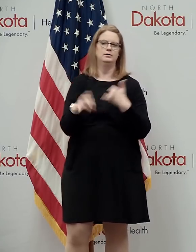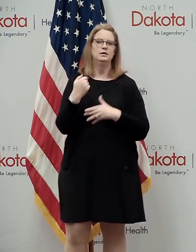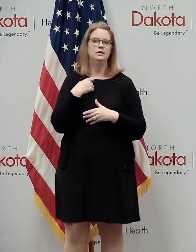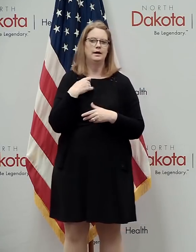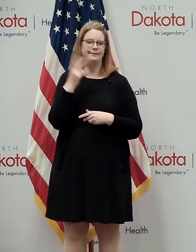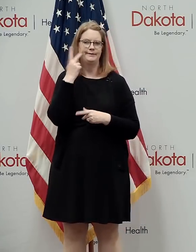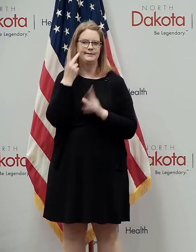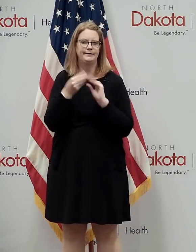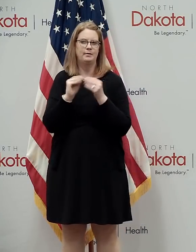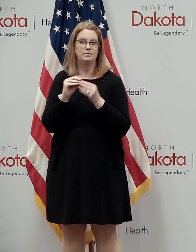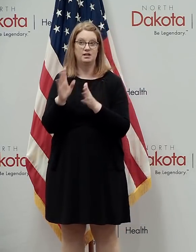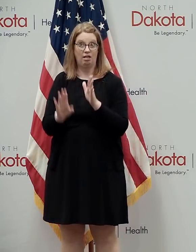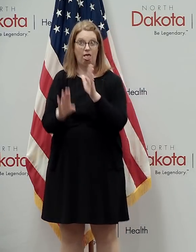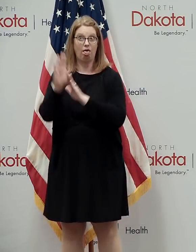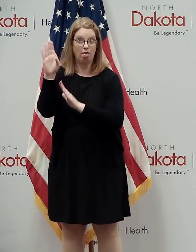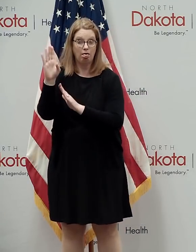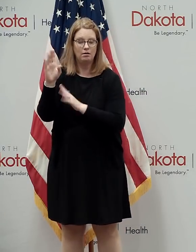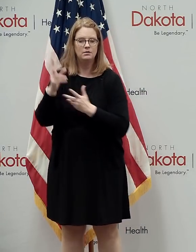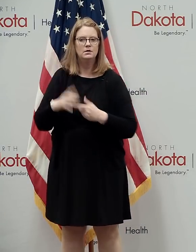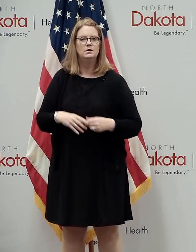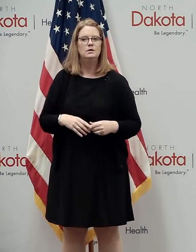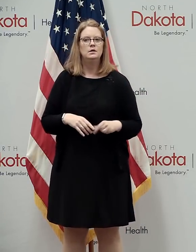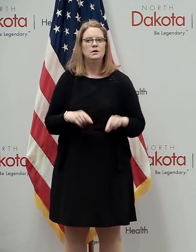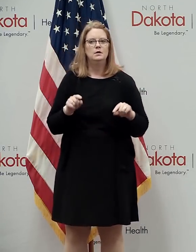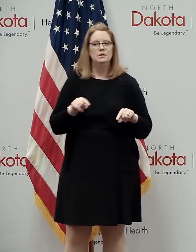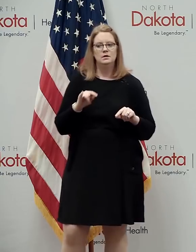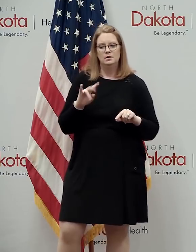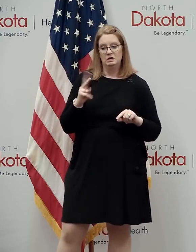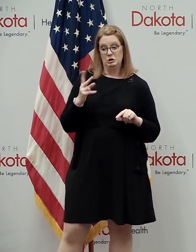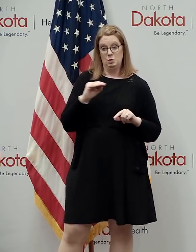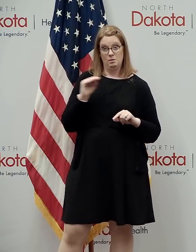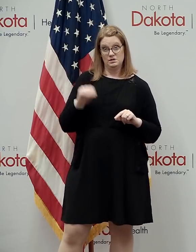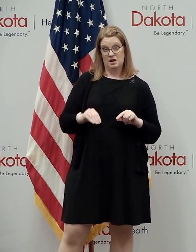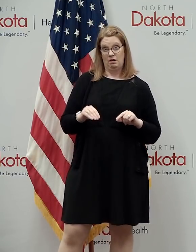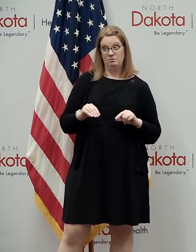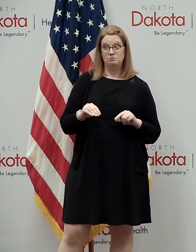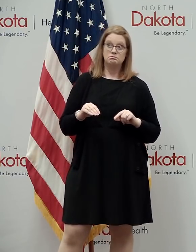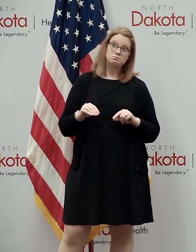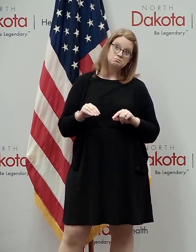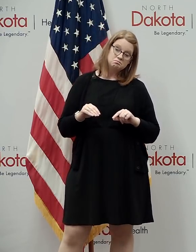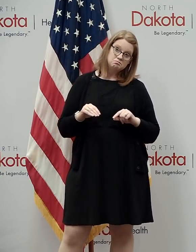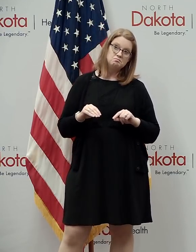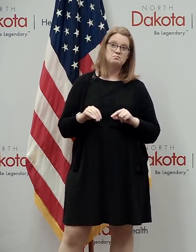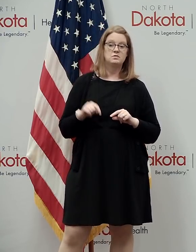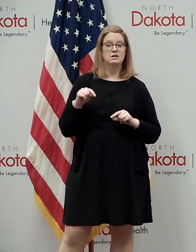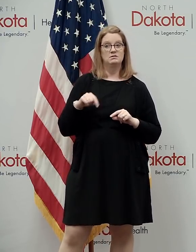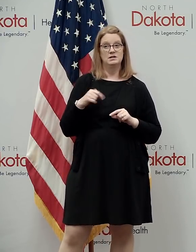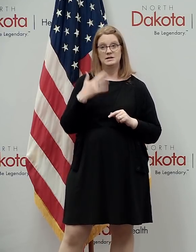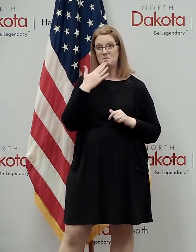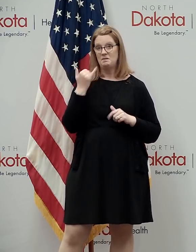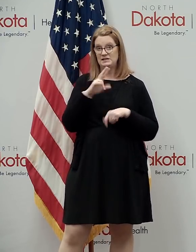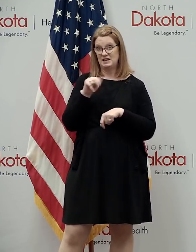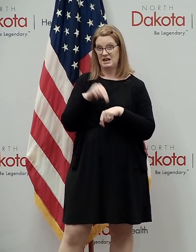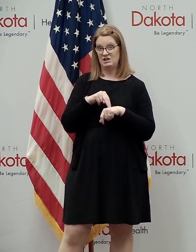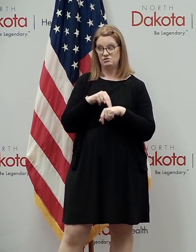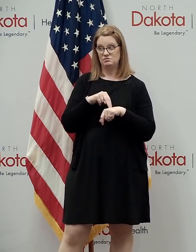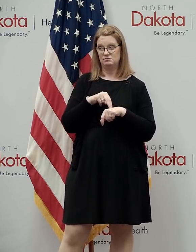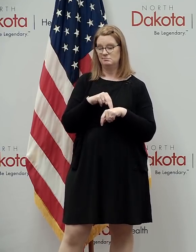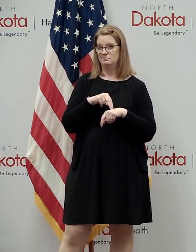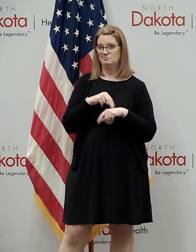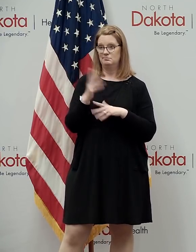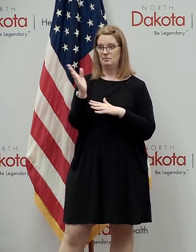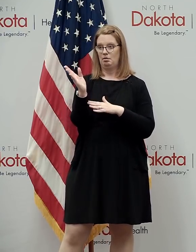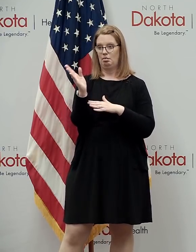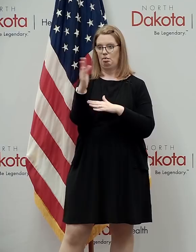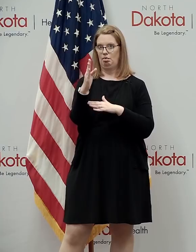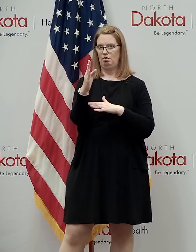that. But if we're at this 2% number, and we're among the best in the nation, there's no reason for us to be thinking about